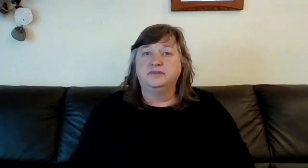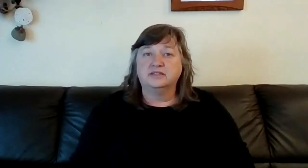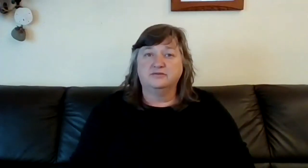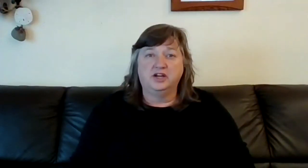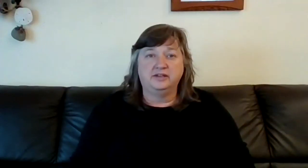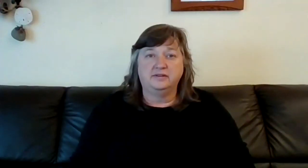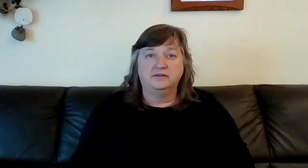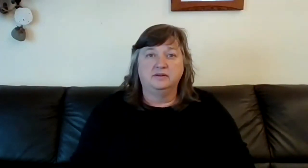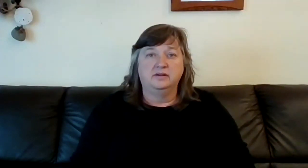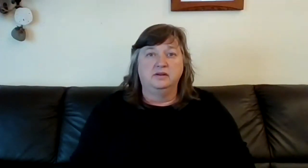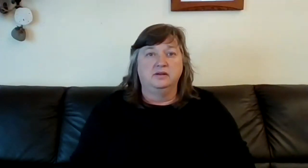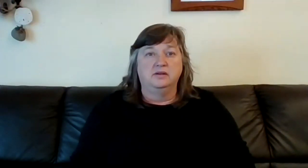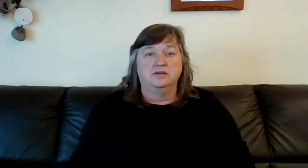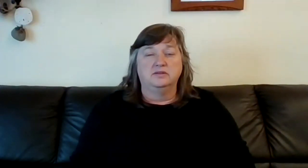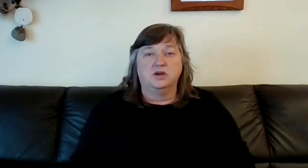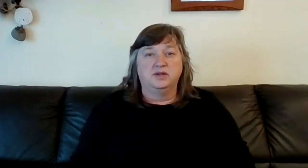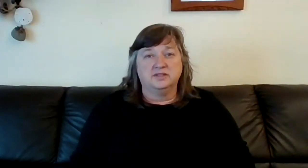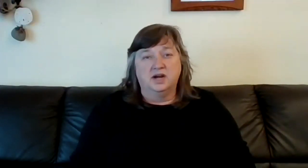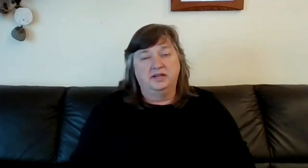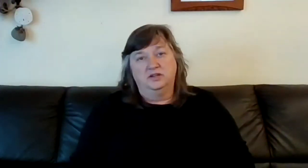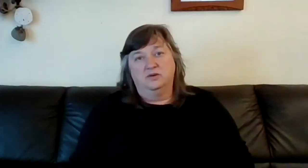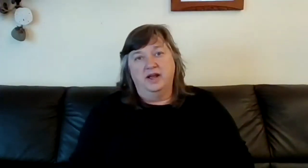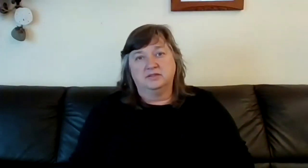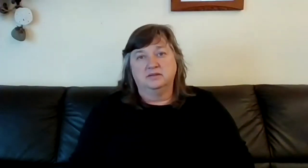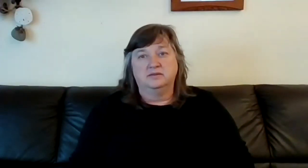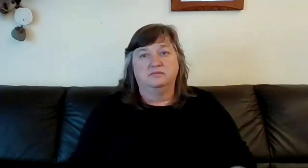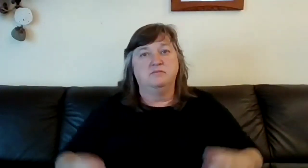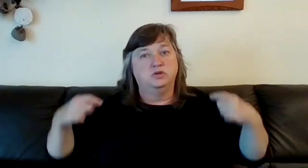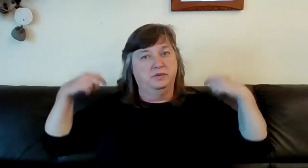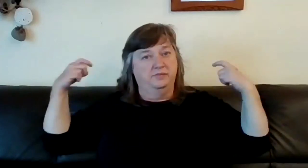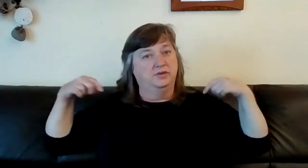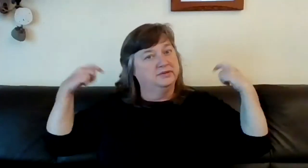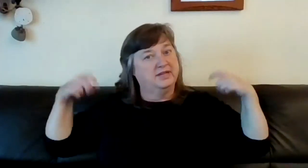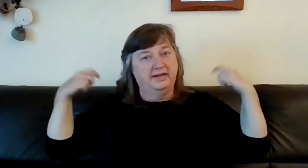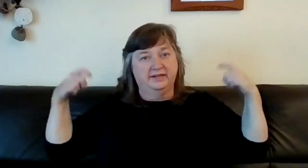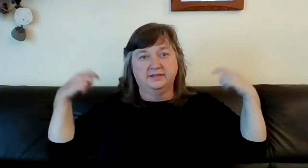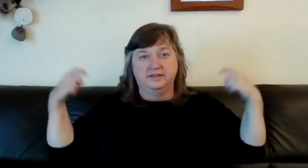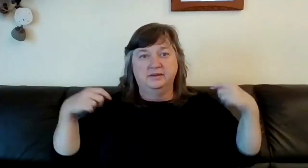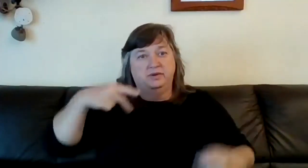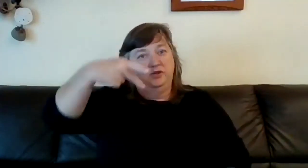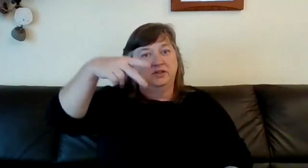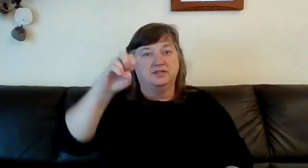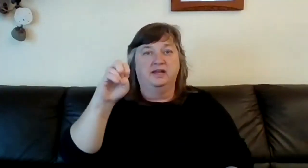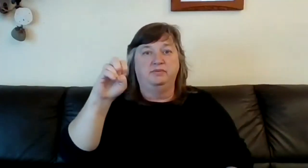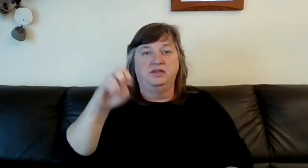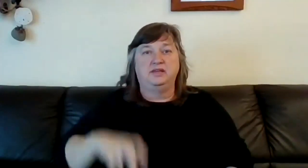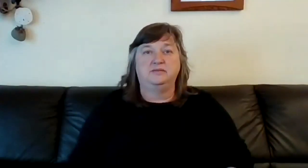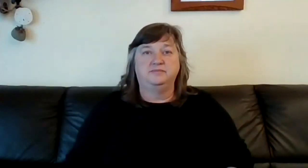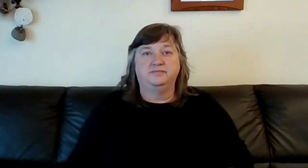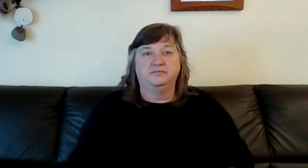That's fine. So it's not incorrect. Most people sign it, but you could sign PE.